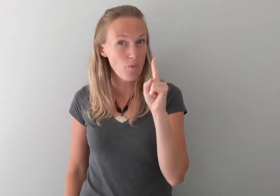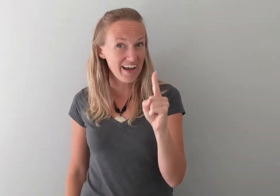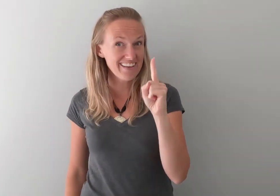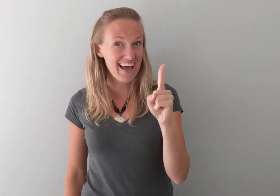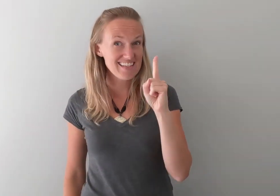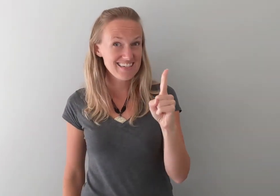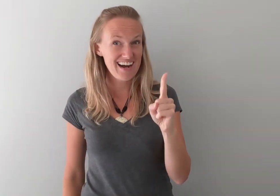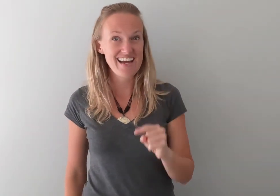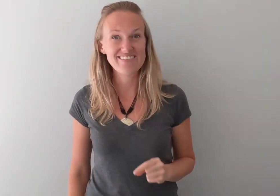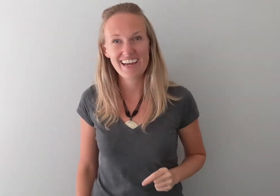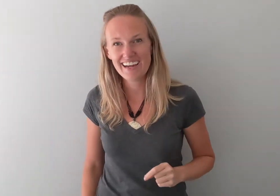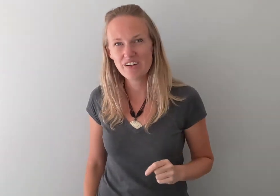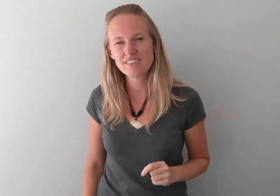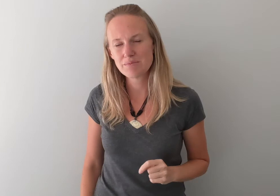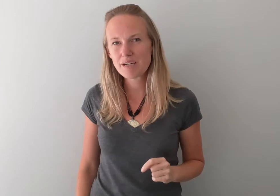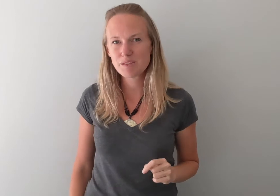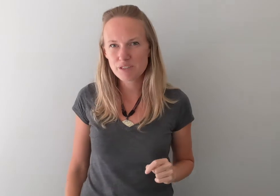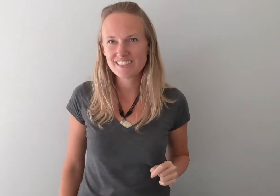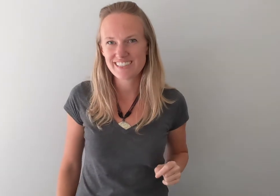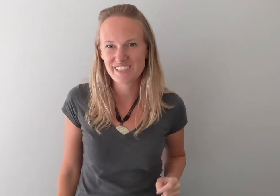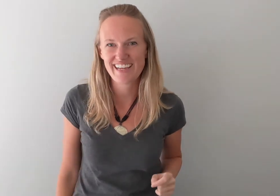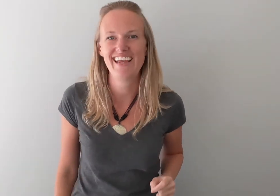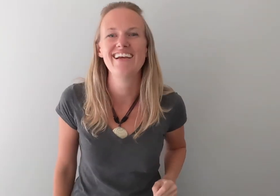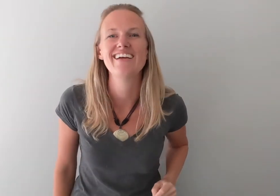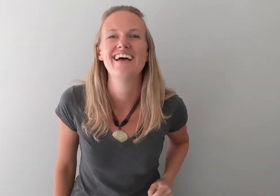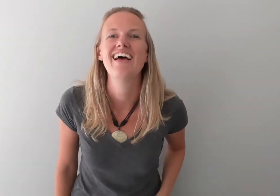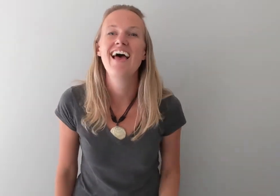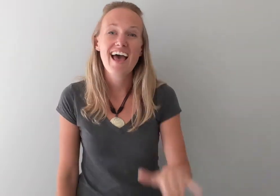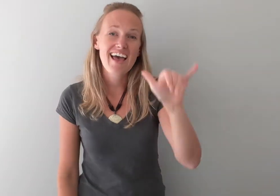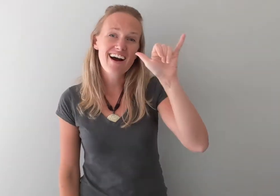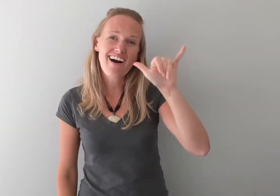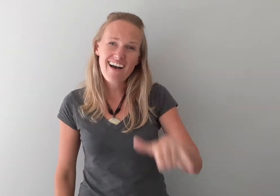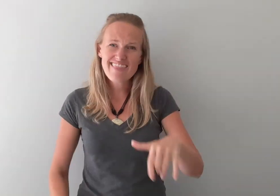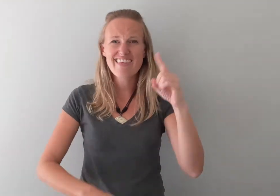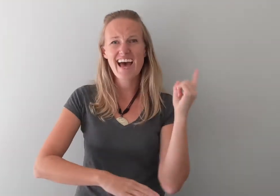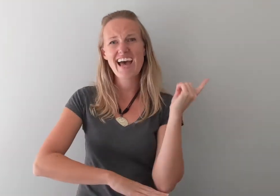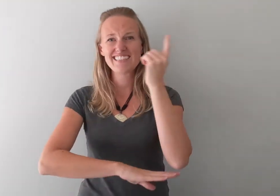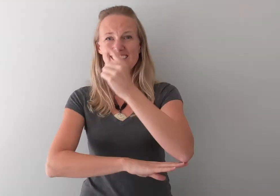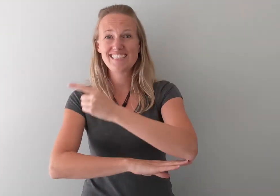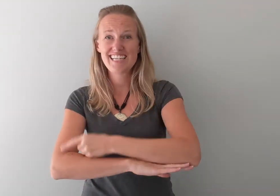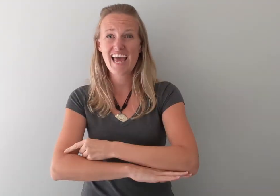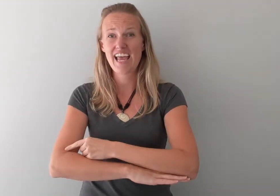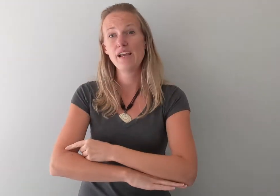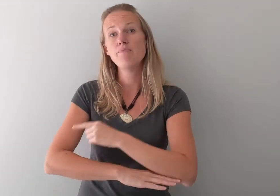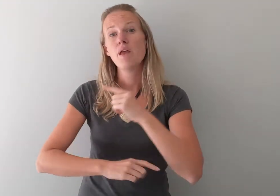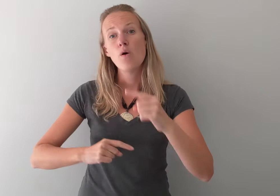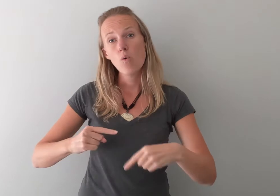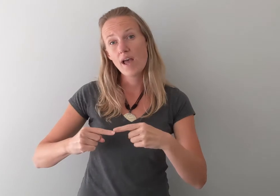One last time, okay? I know sometimes the bridges are tricky. And on that day, when